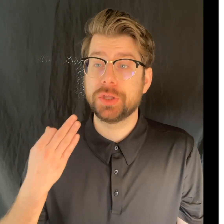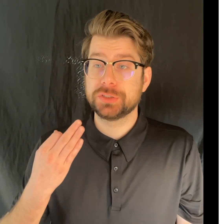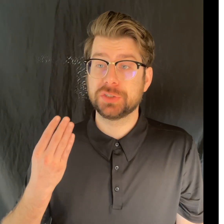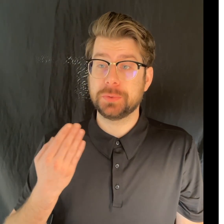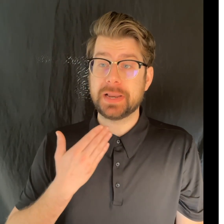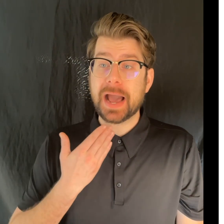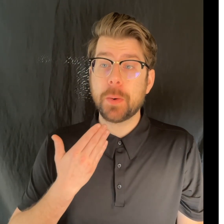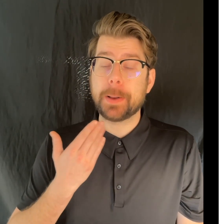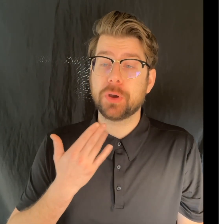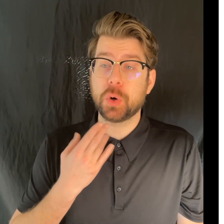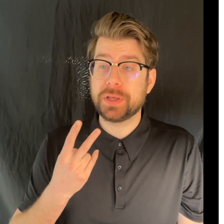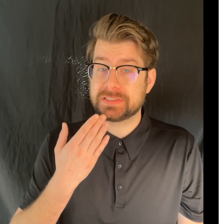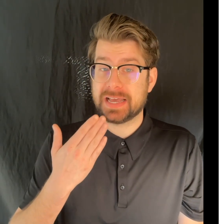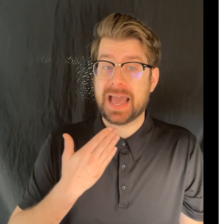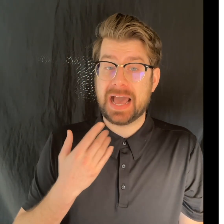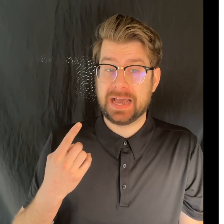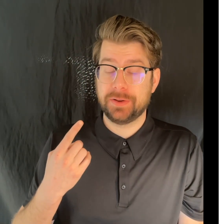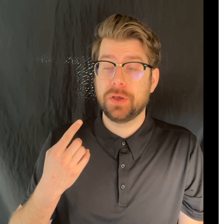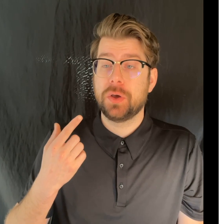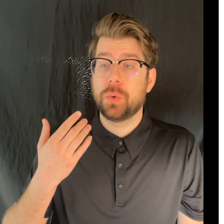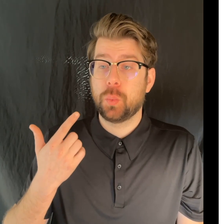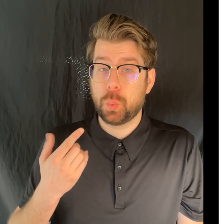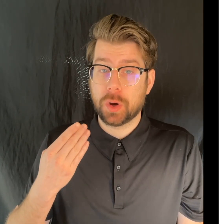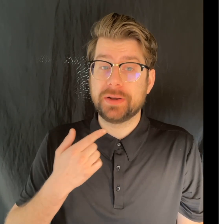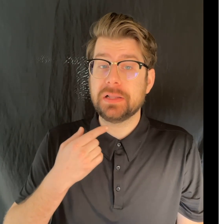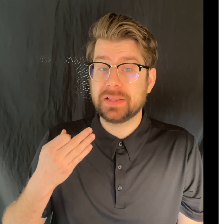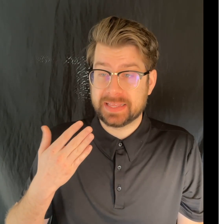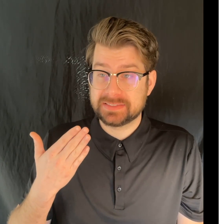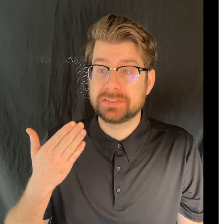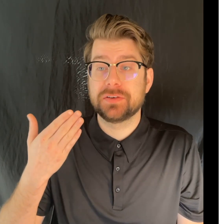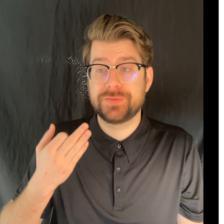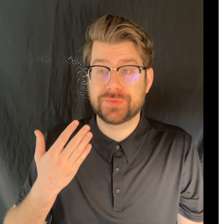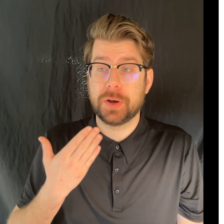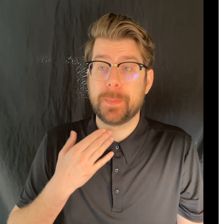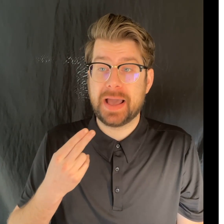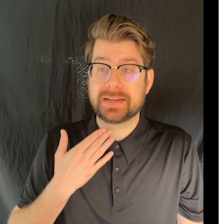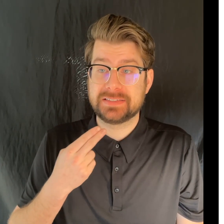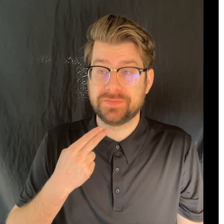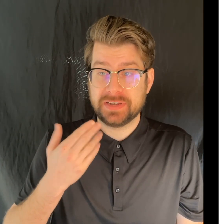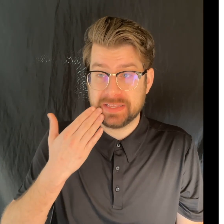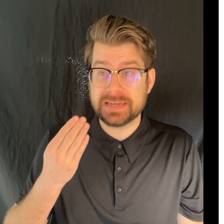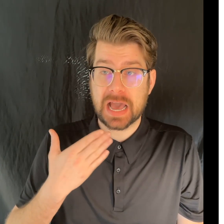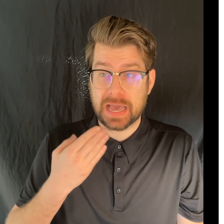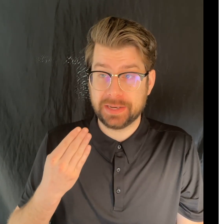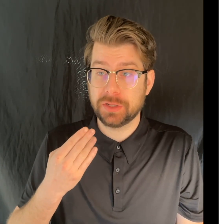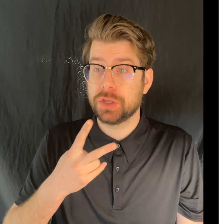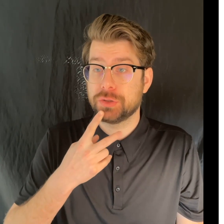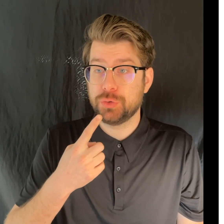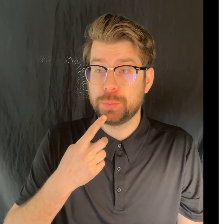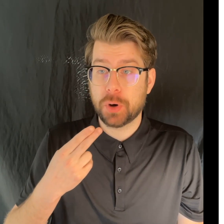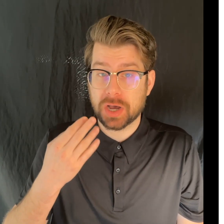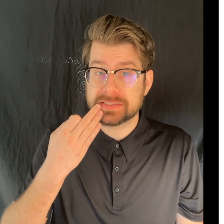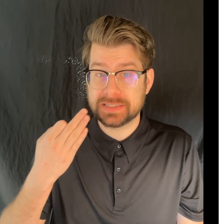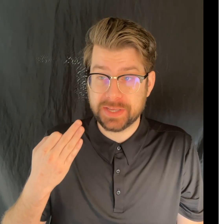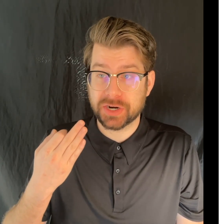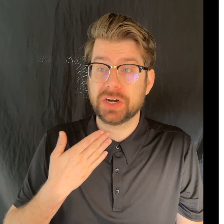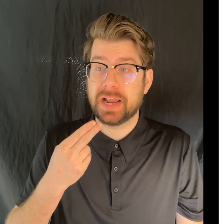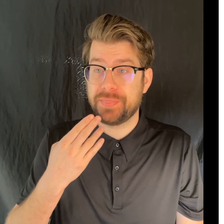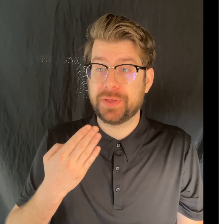So now I'm going to add one list from activity 9. You pause here and then